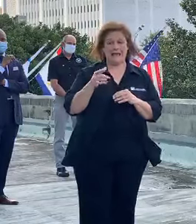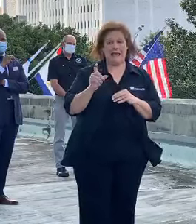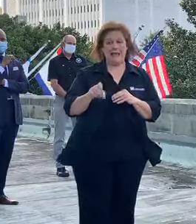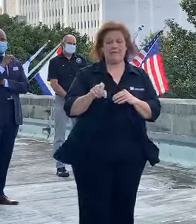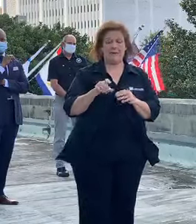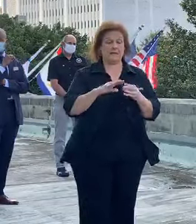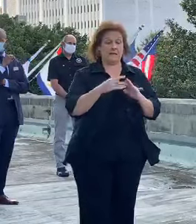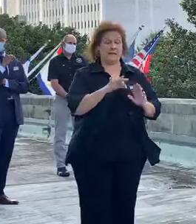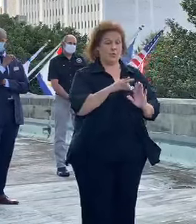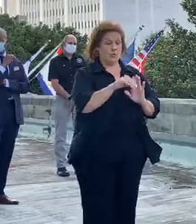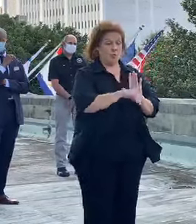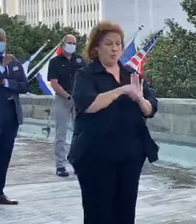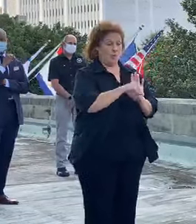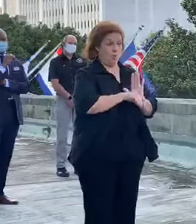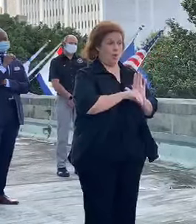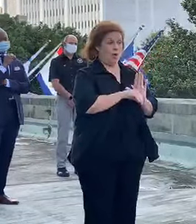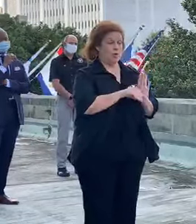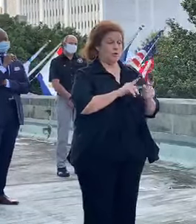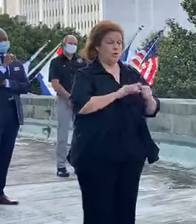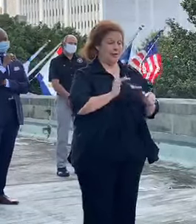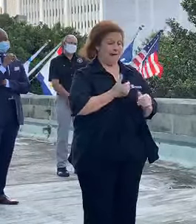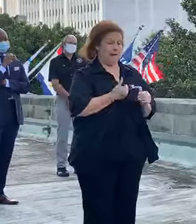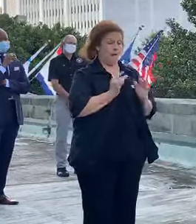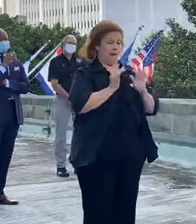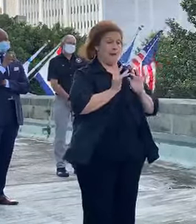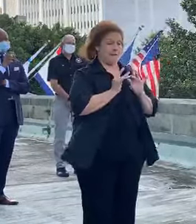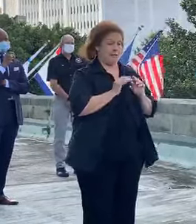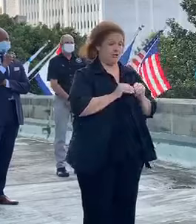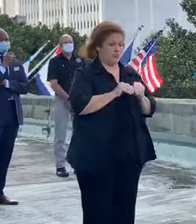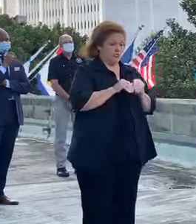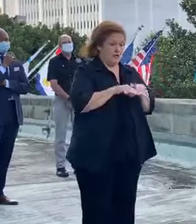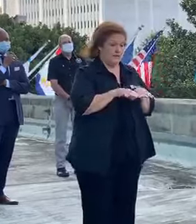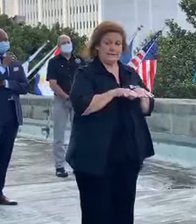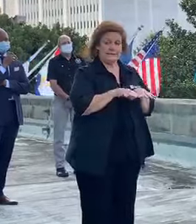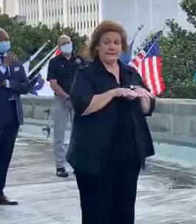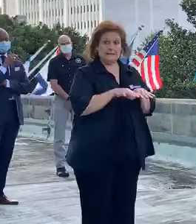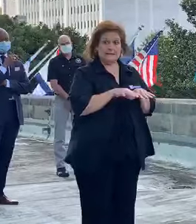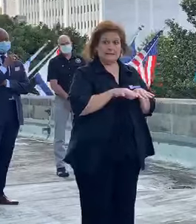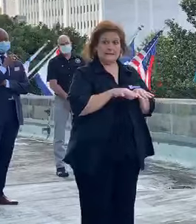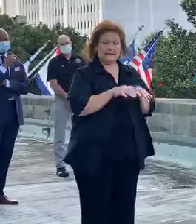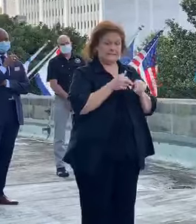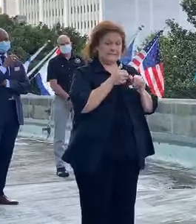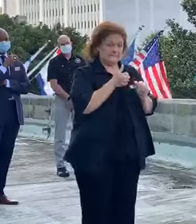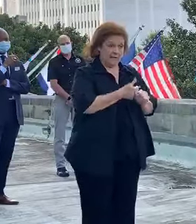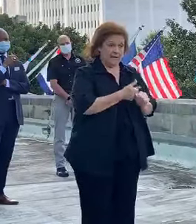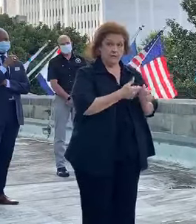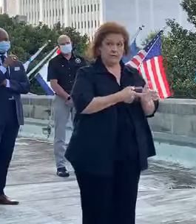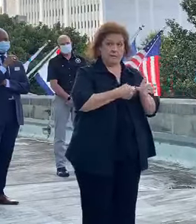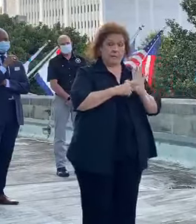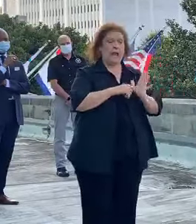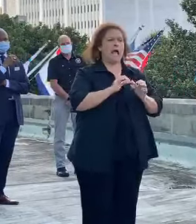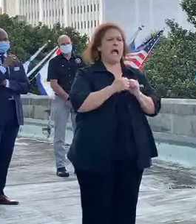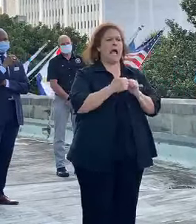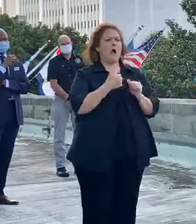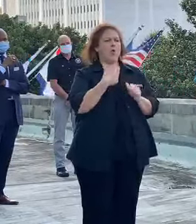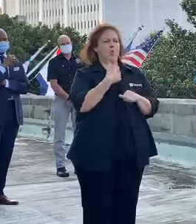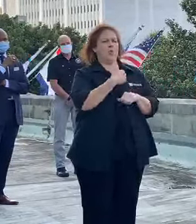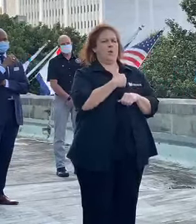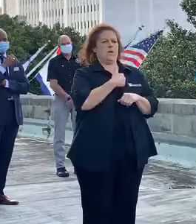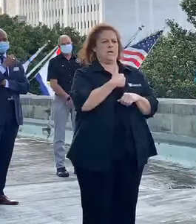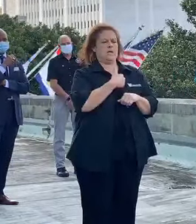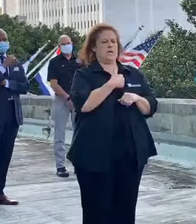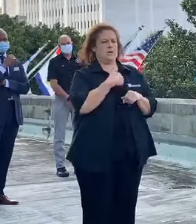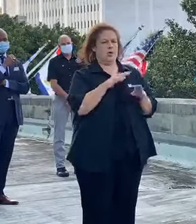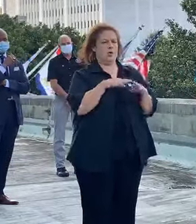city of New Orleans, in regards to our contact tracing outside of what's mandated, will be how do we, when we do